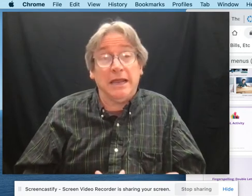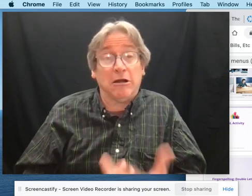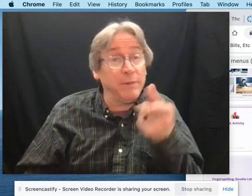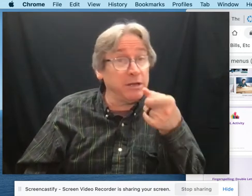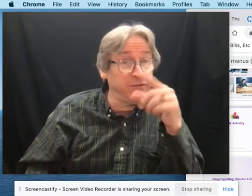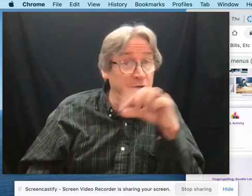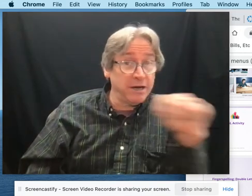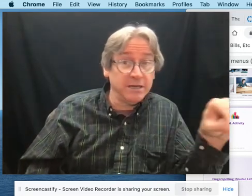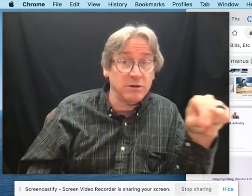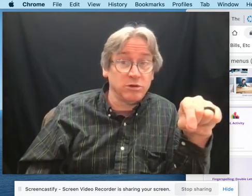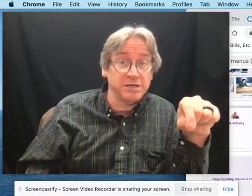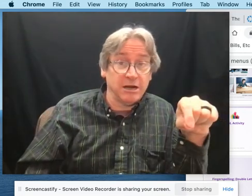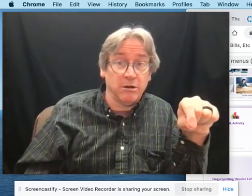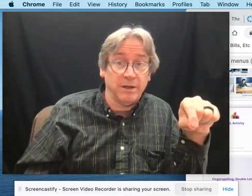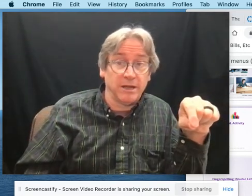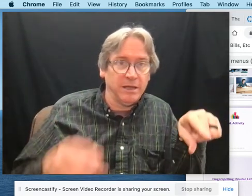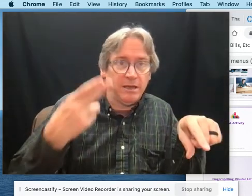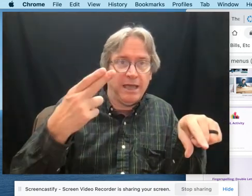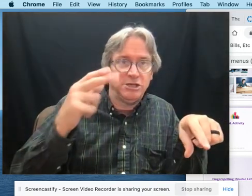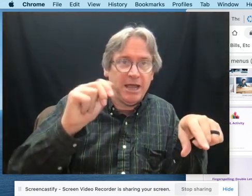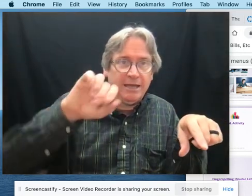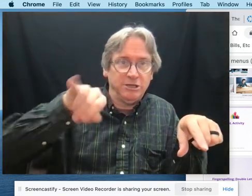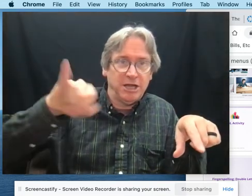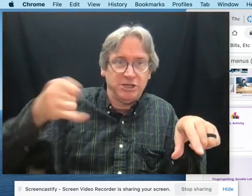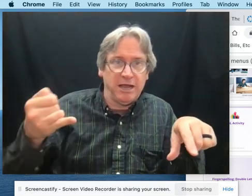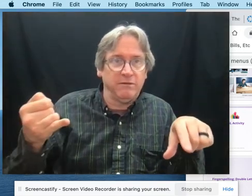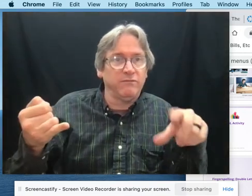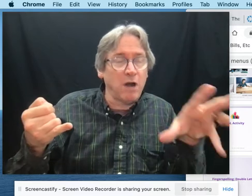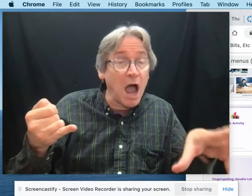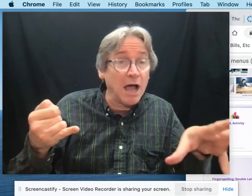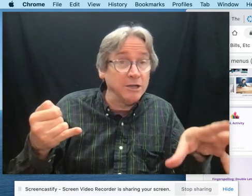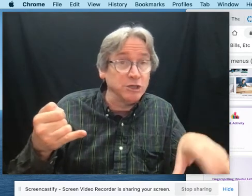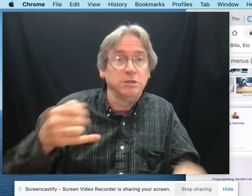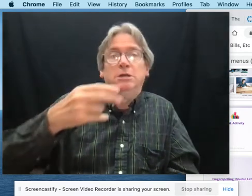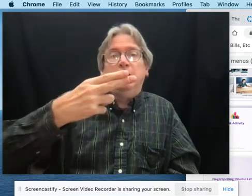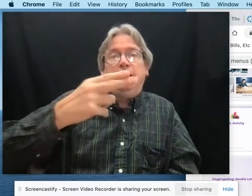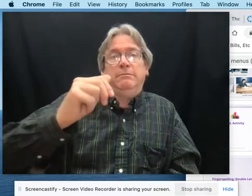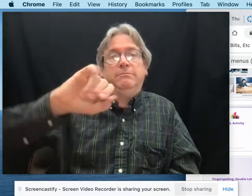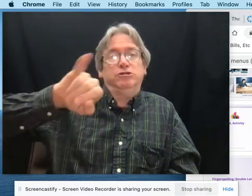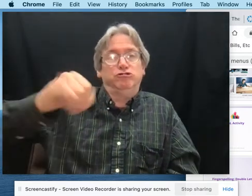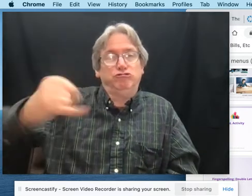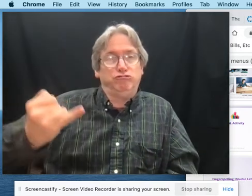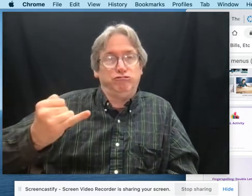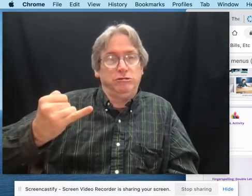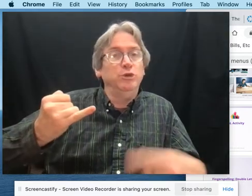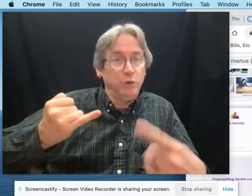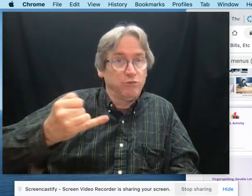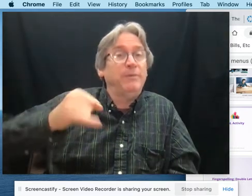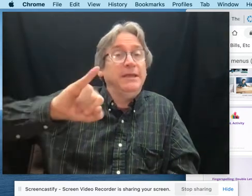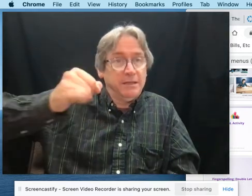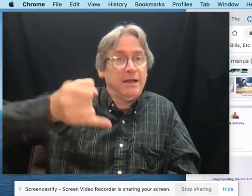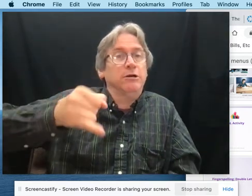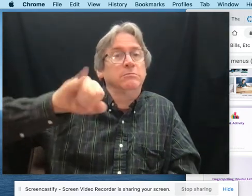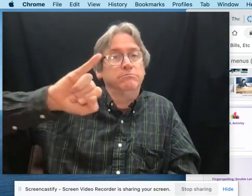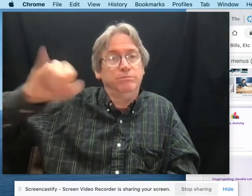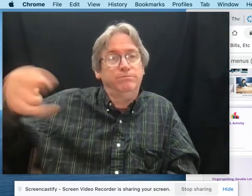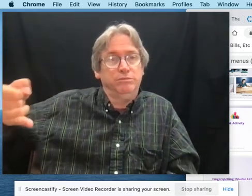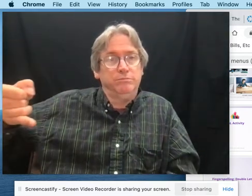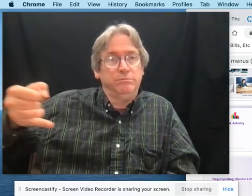Well, in Arabic, if you're writing down words in Arabic, I think H-A-J-J for Hajj, you would repeat the